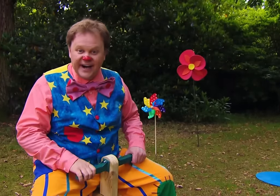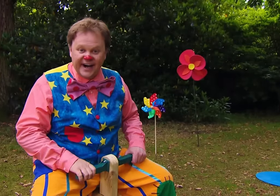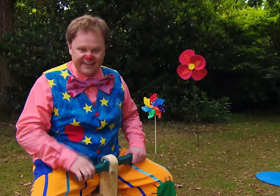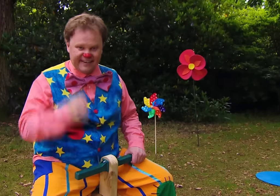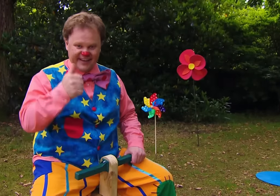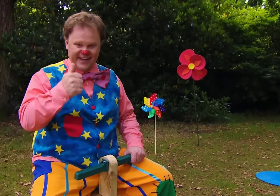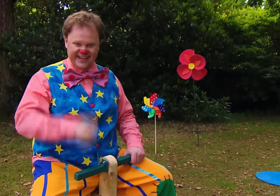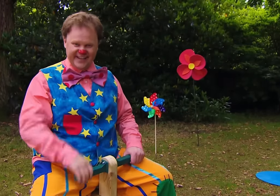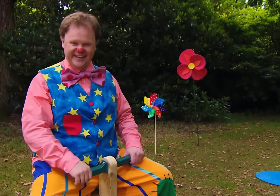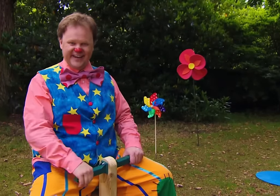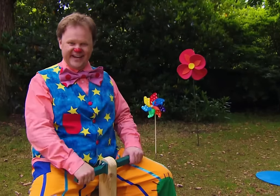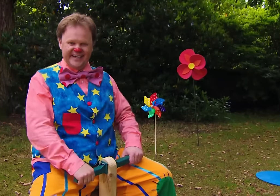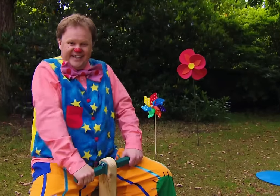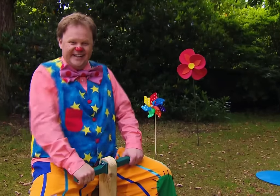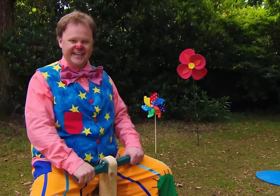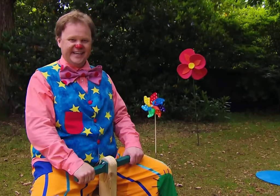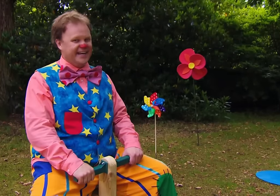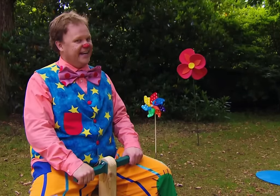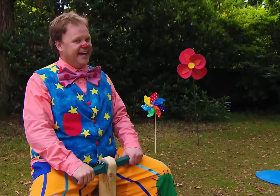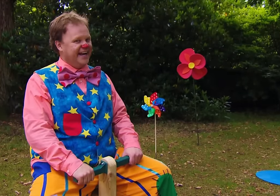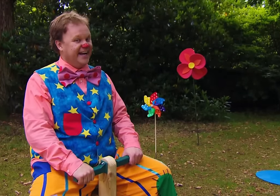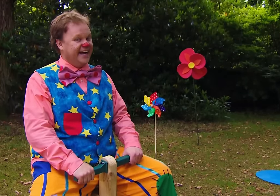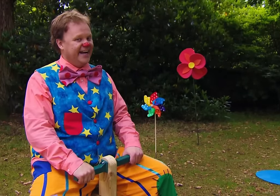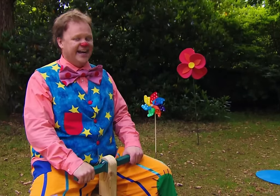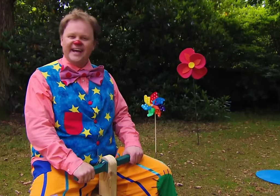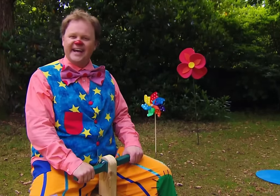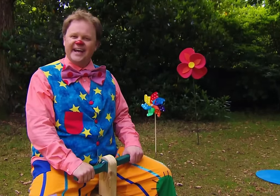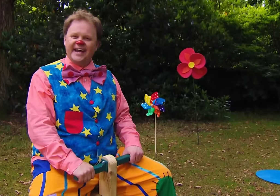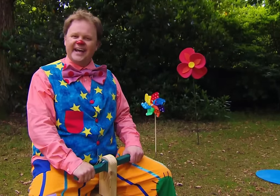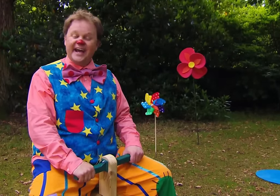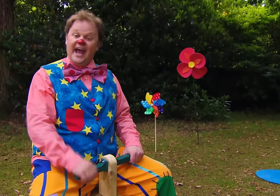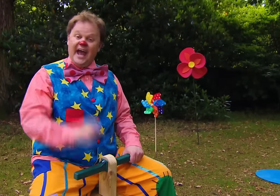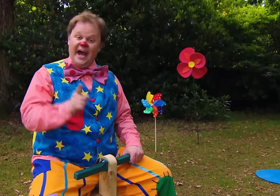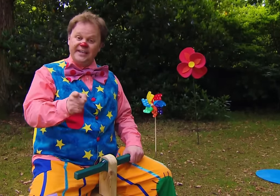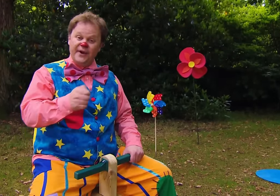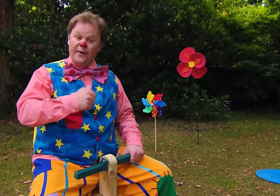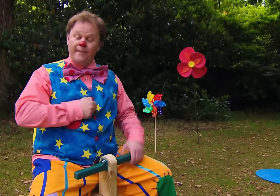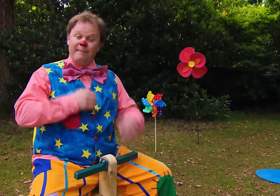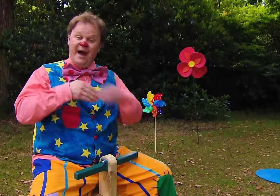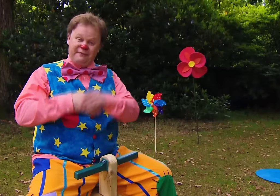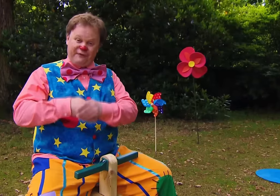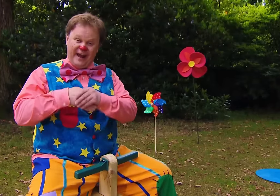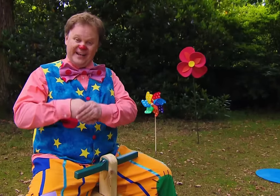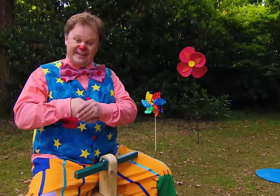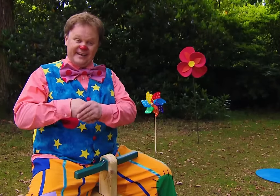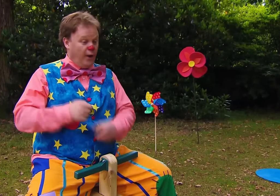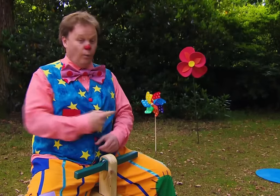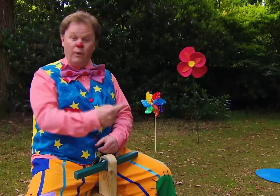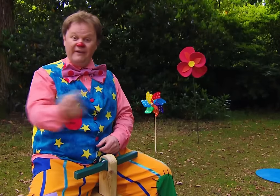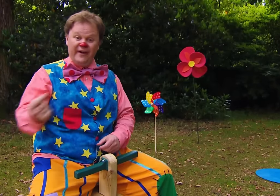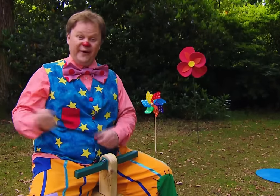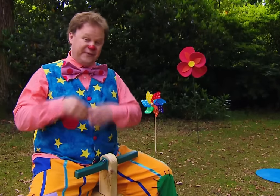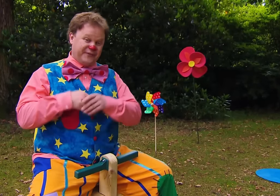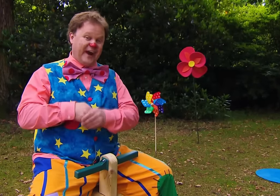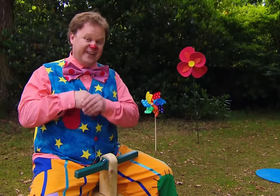Oh, very good. Thank you, Mr. Tumble. You're our friend. And you're my friend. We're all